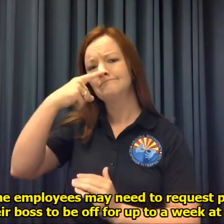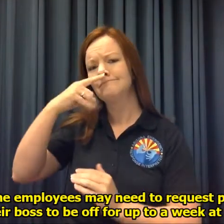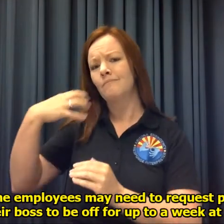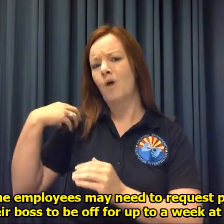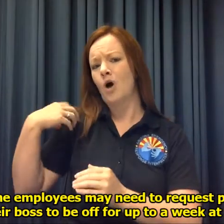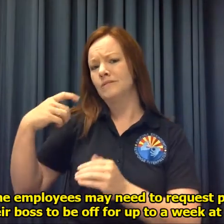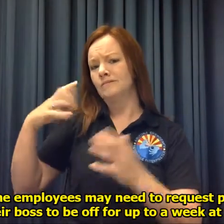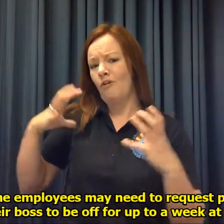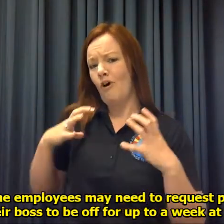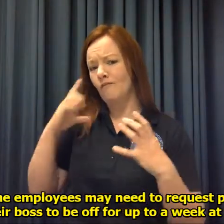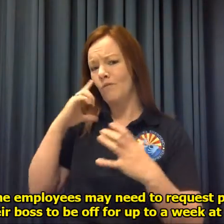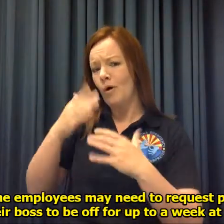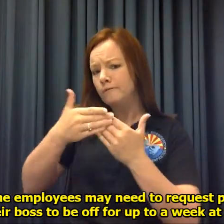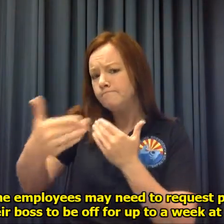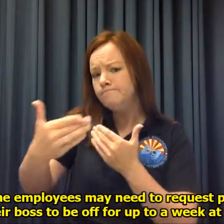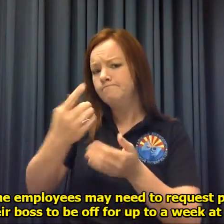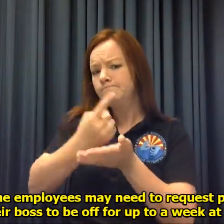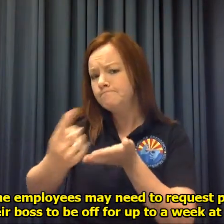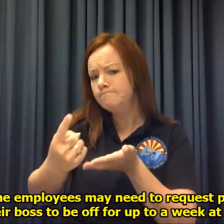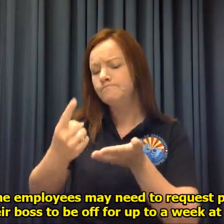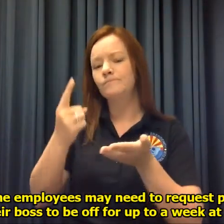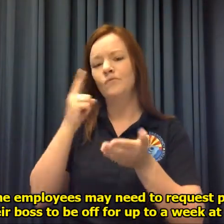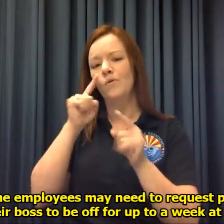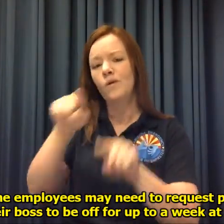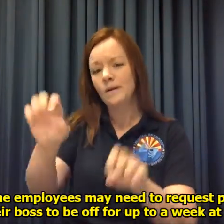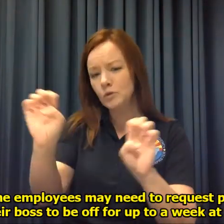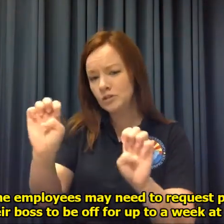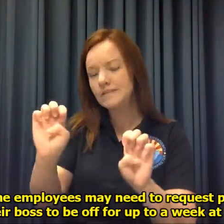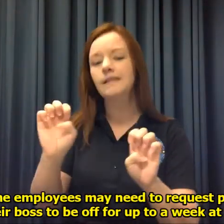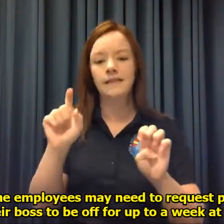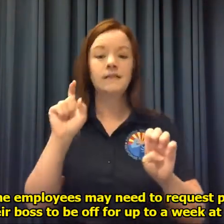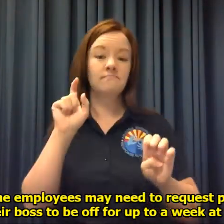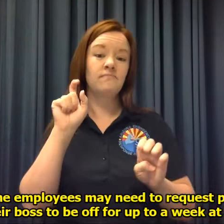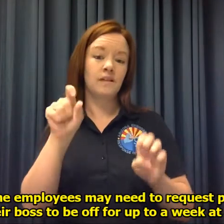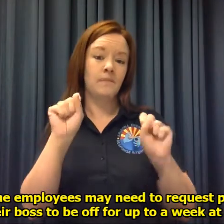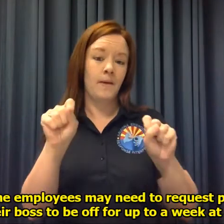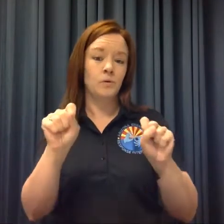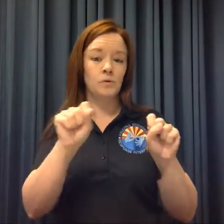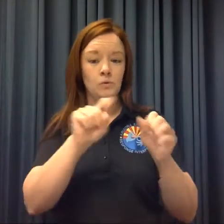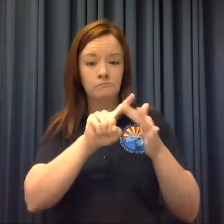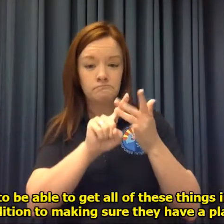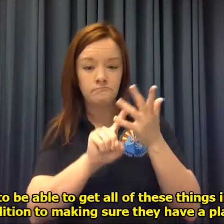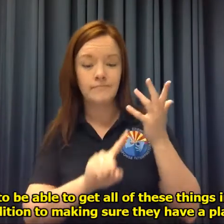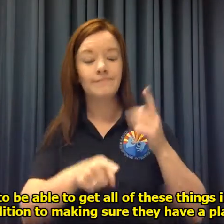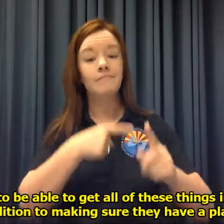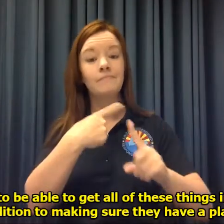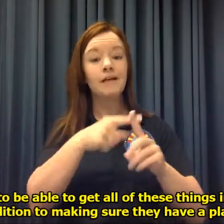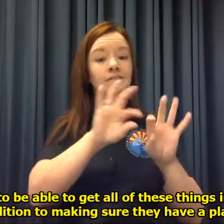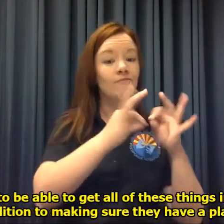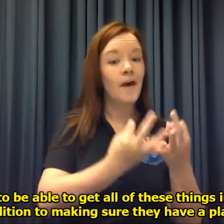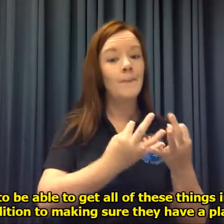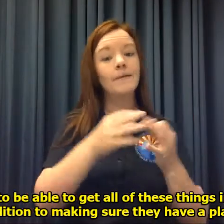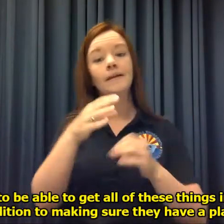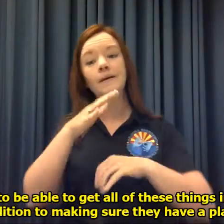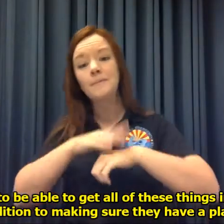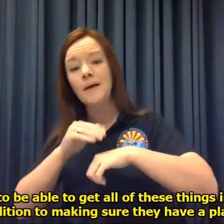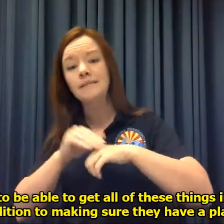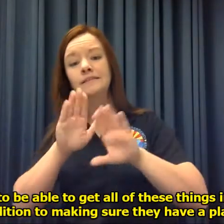employees may need to request permission from their boss to be off for up to a week at a time. And they need to be able to get all of these things in place,